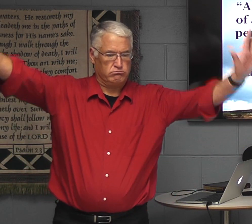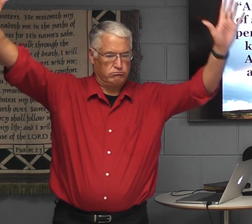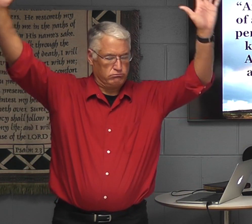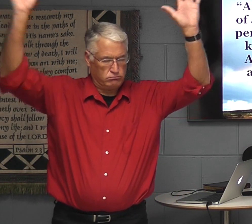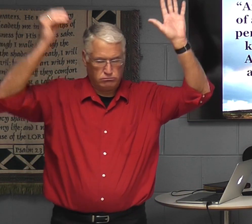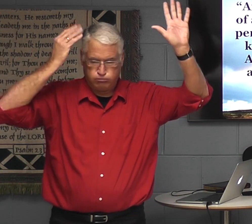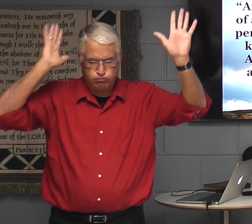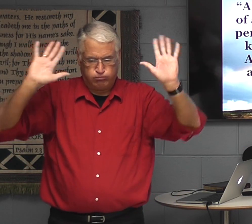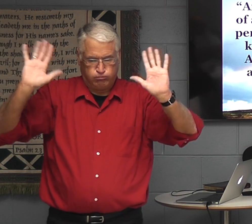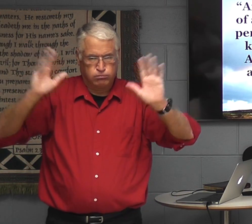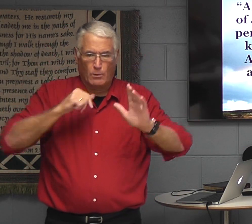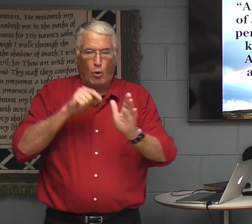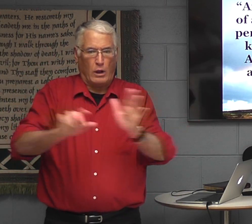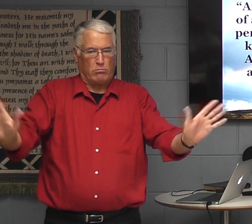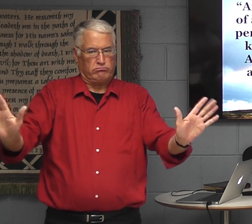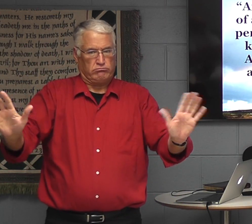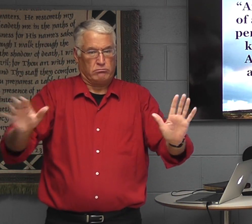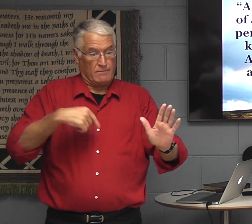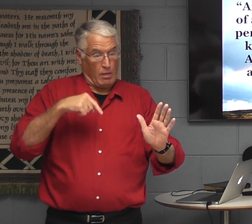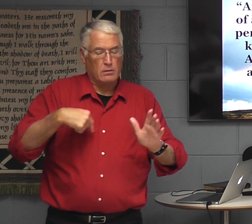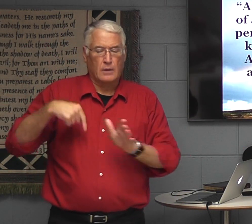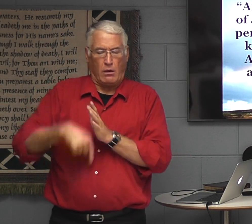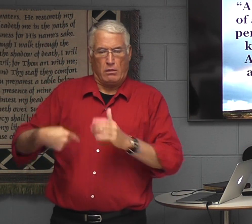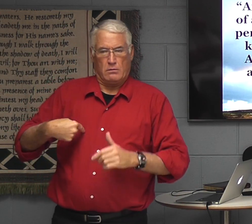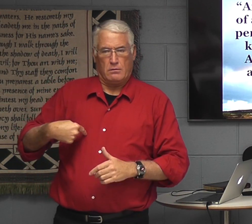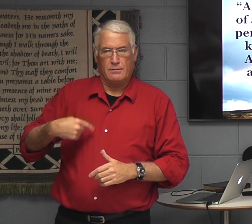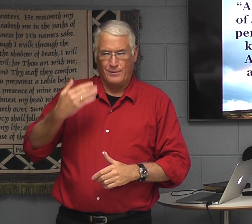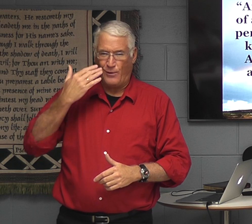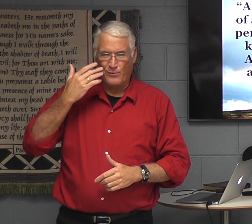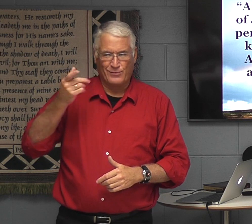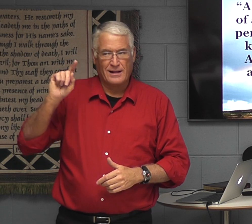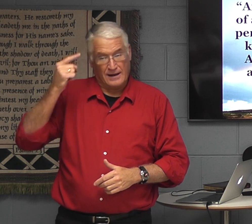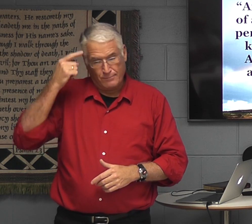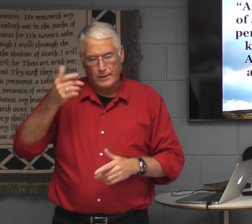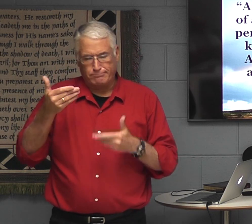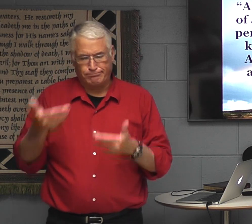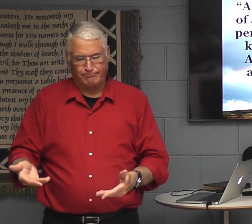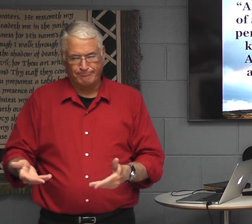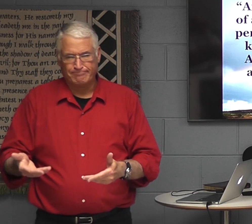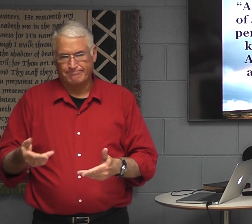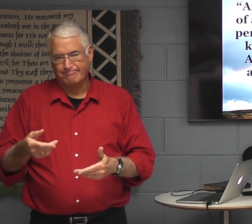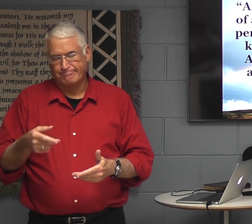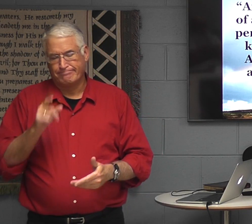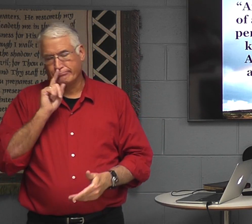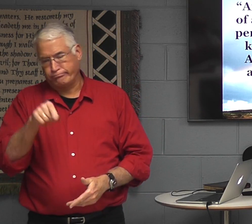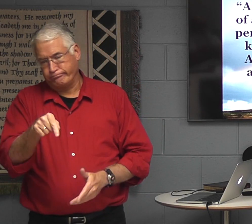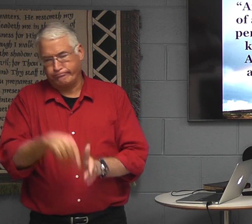Because you're scared. You don't want to do that. You don't want to murder someone. If I murder someone, then I'm going to die.